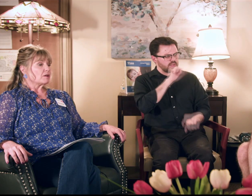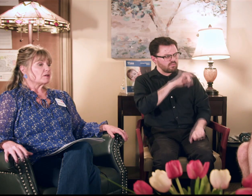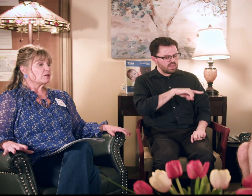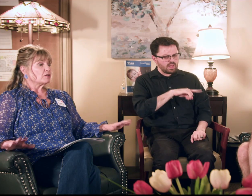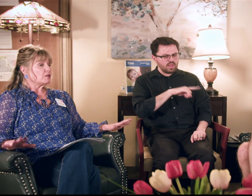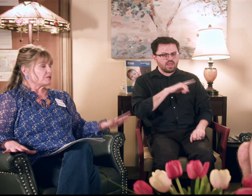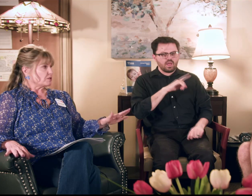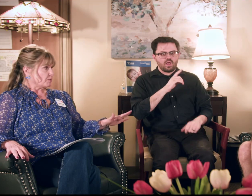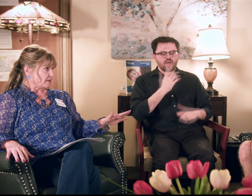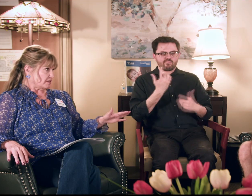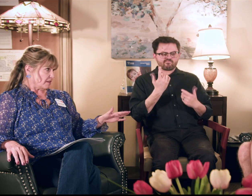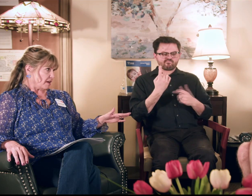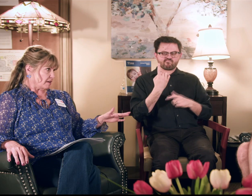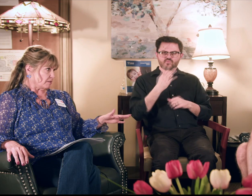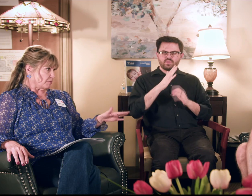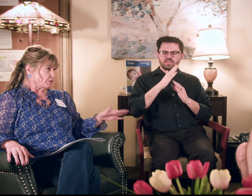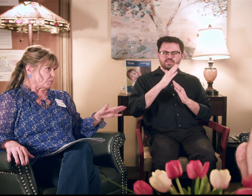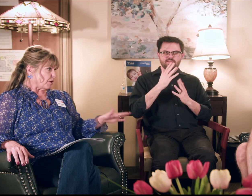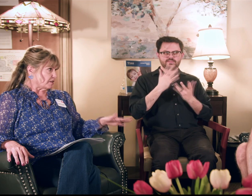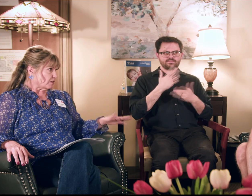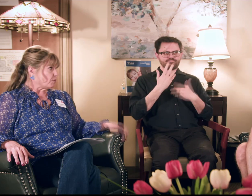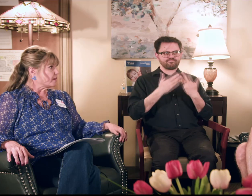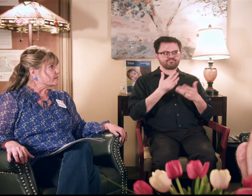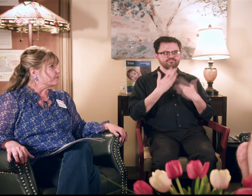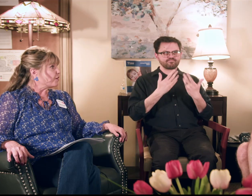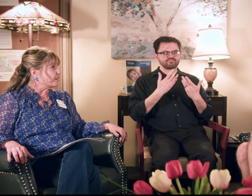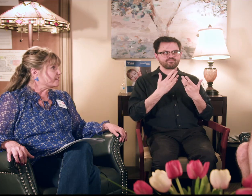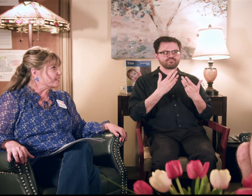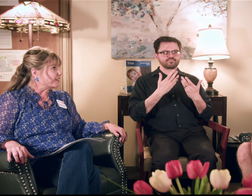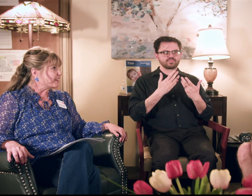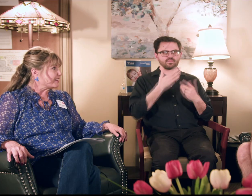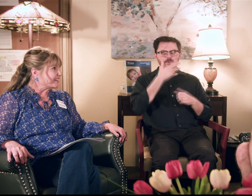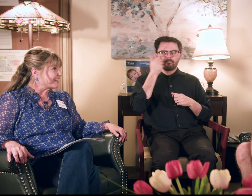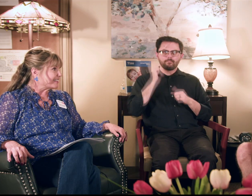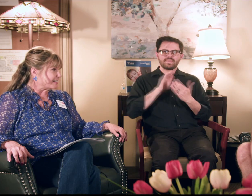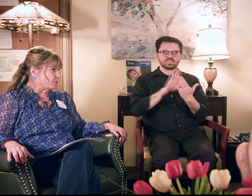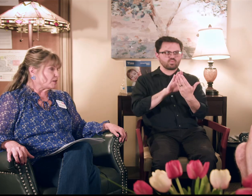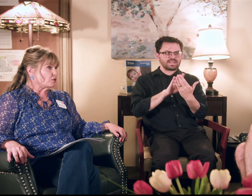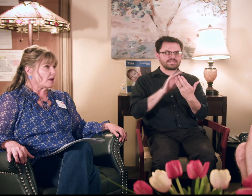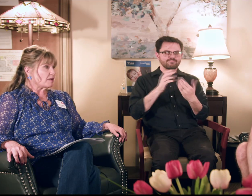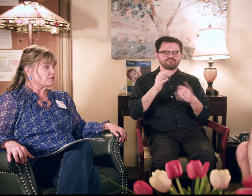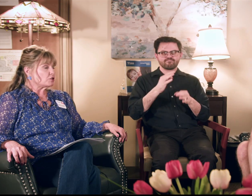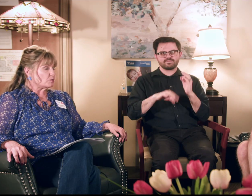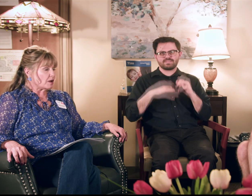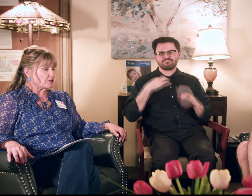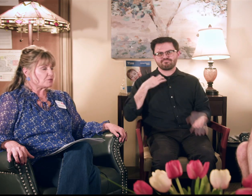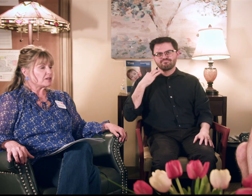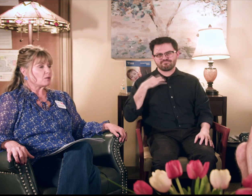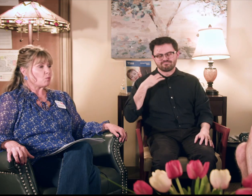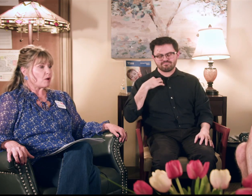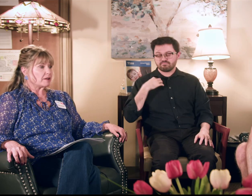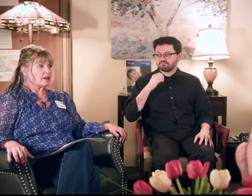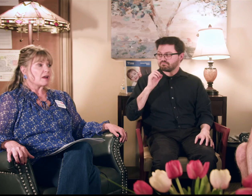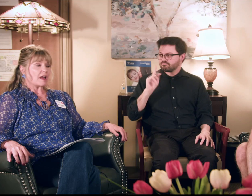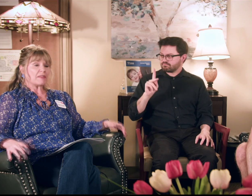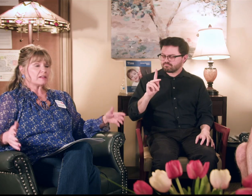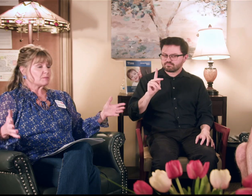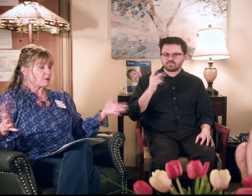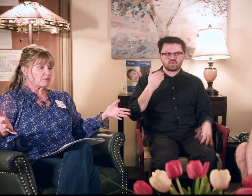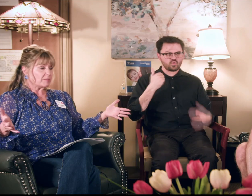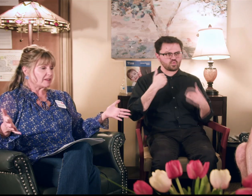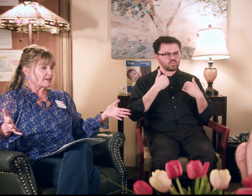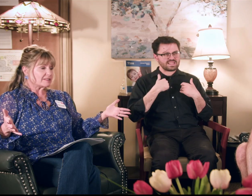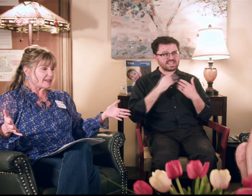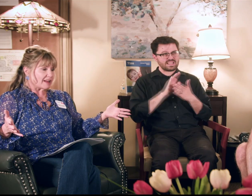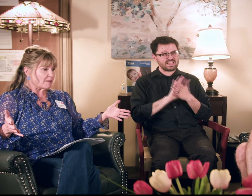the closest ways to that, the most practical way, is to volunteer. We do have 201, and